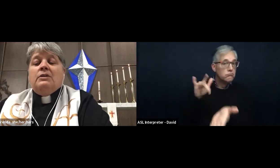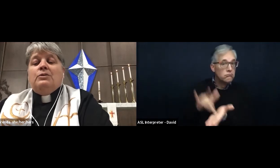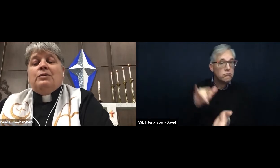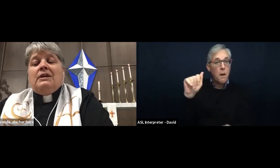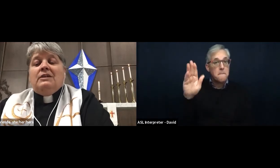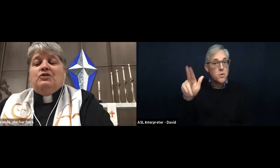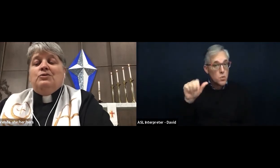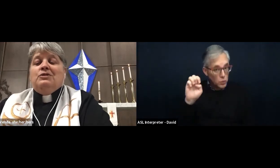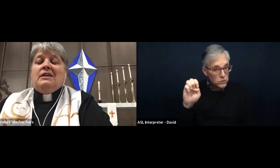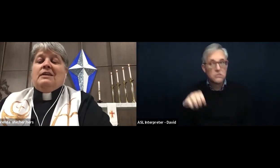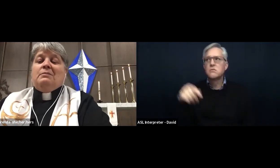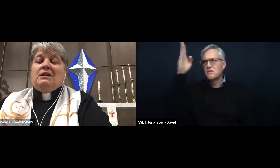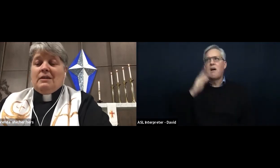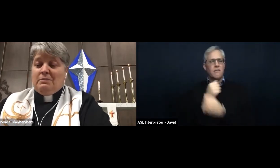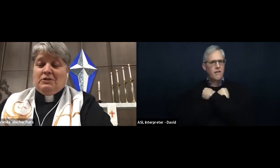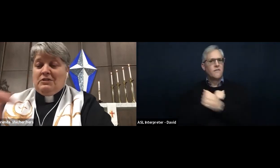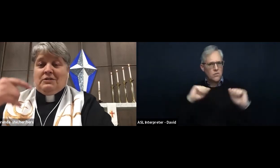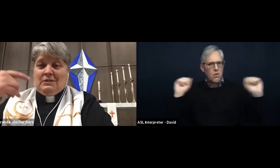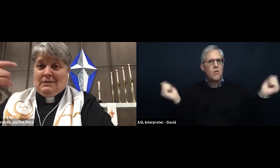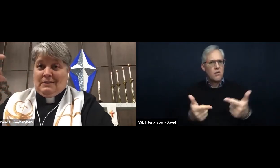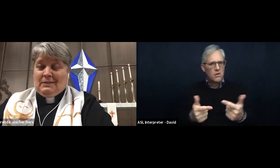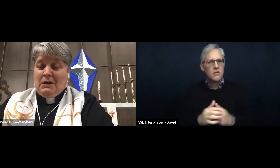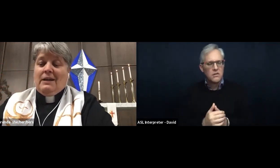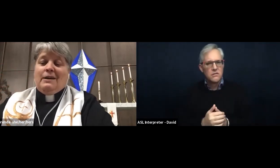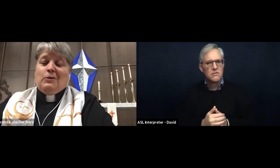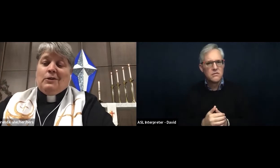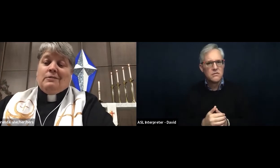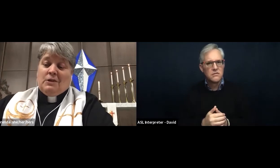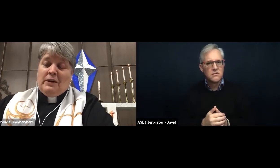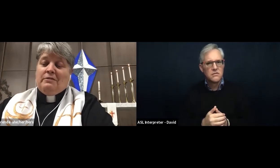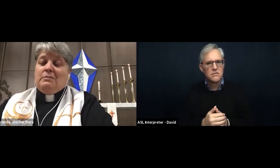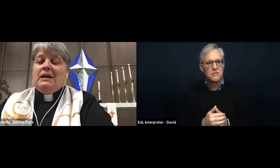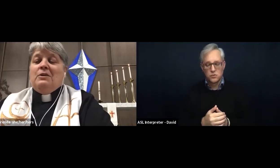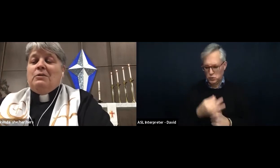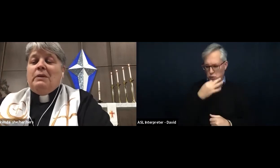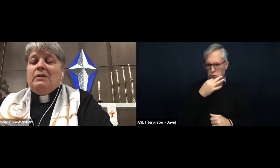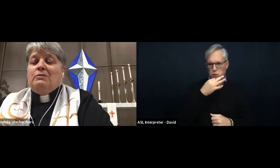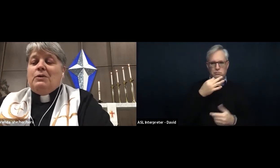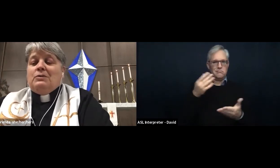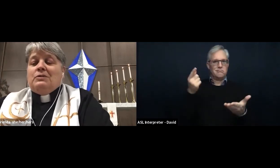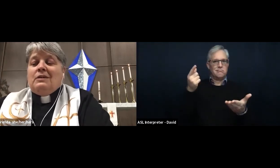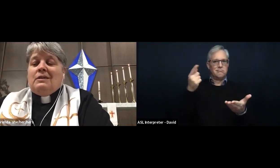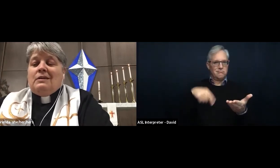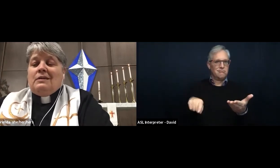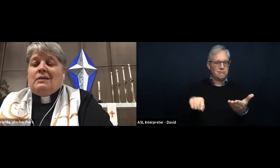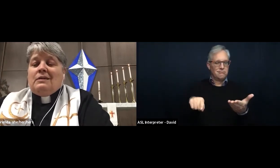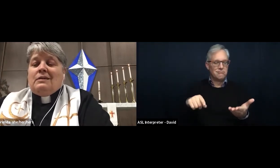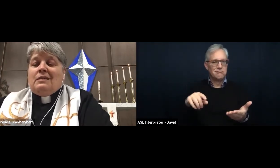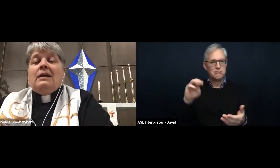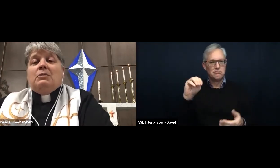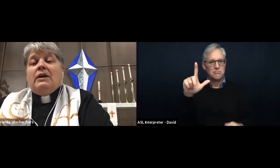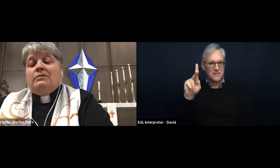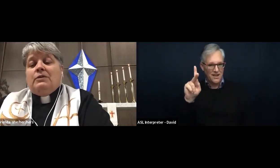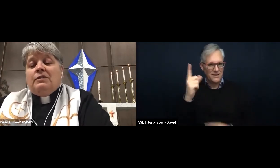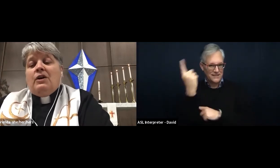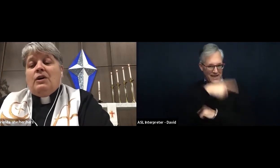With Martin Luther King Jr. Day coming up just Monday or a week from now for Bethel folks,